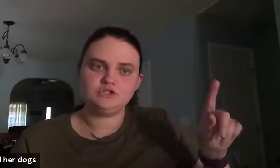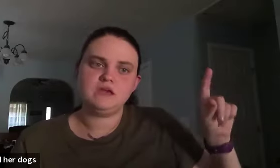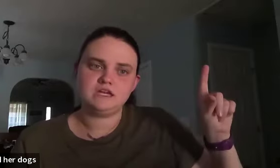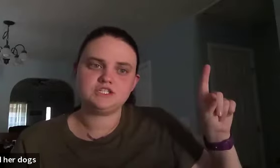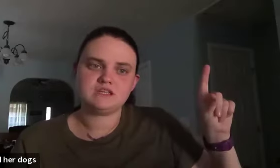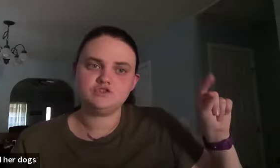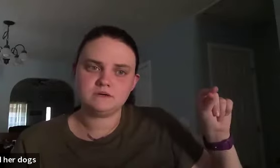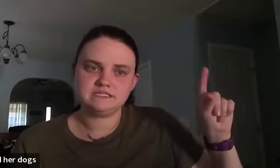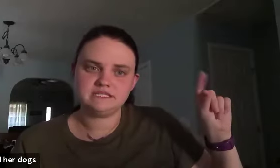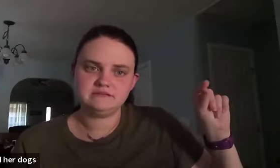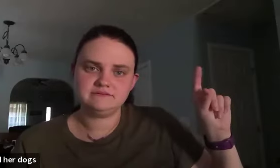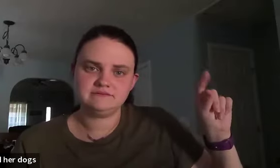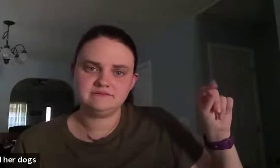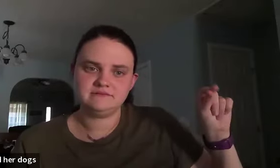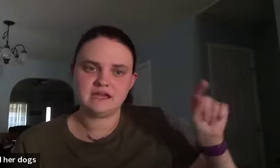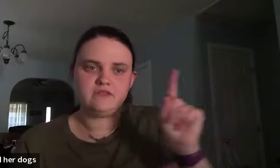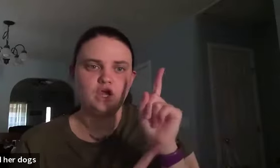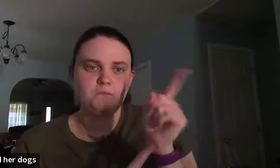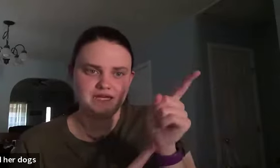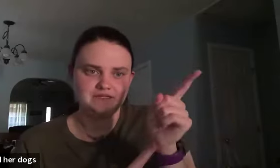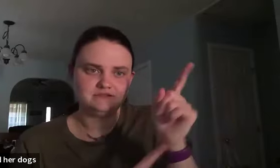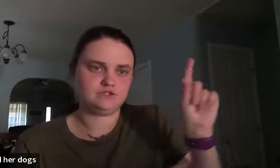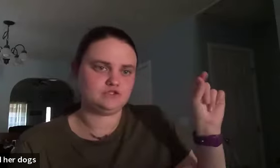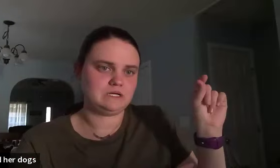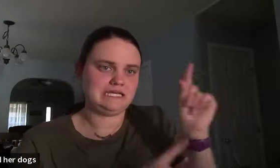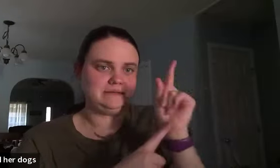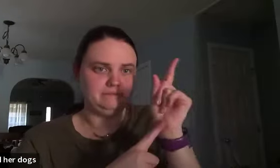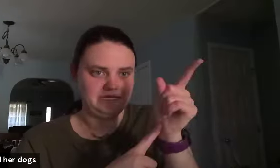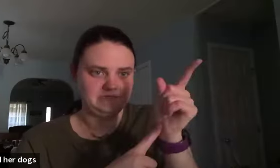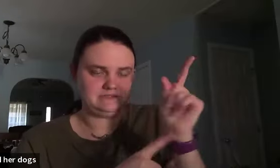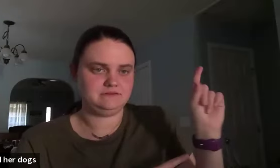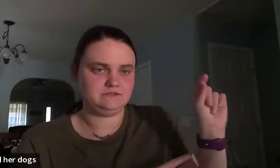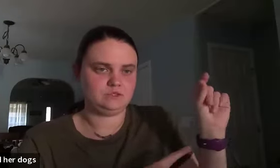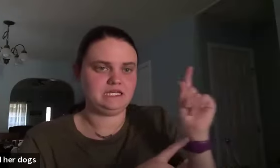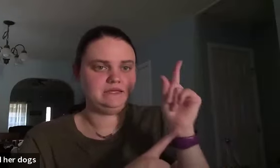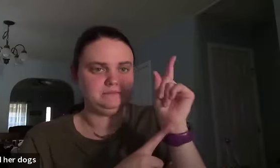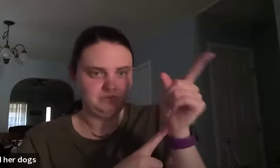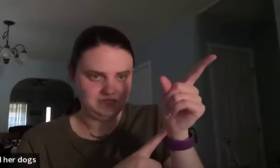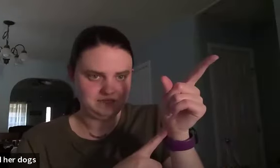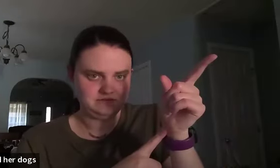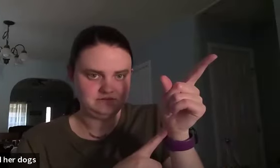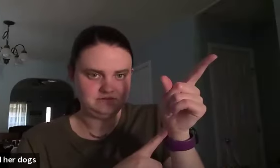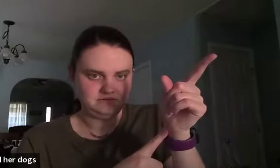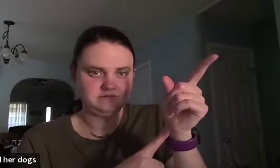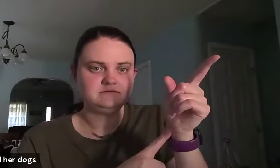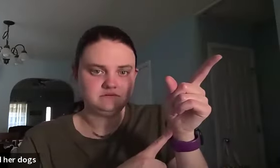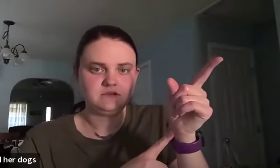you can just sign 20 and then go minute, 20 minutes, 20 minutes.